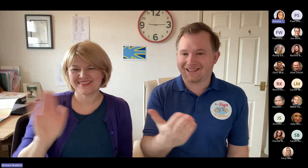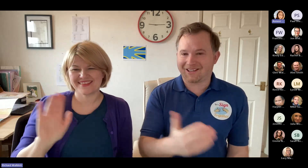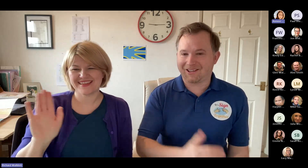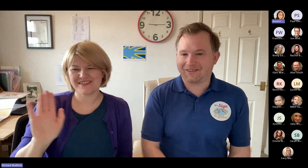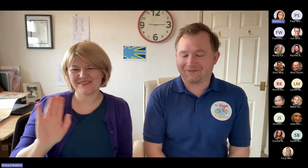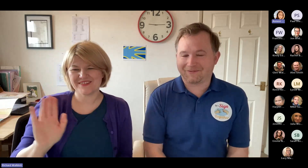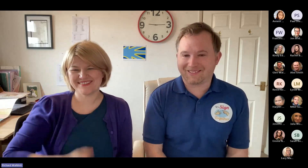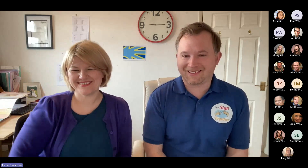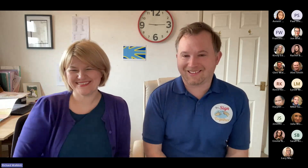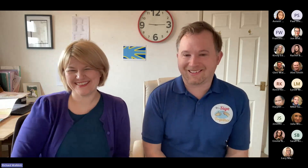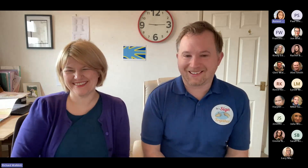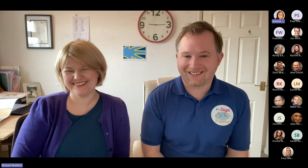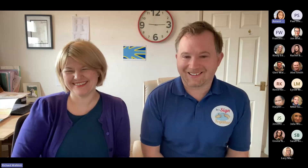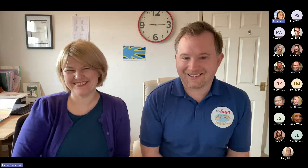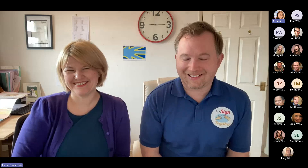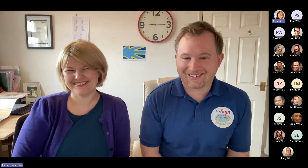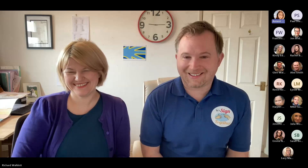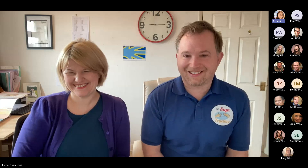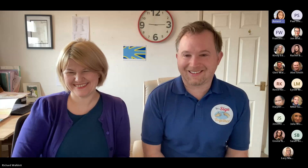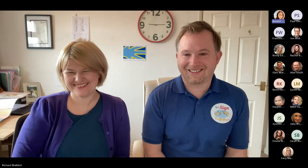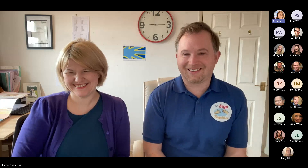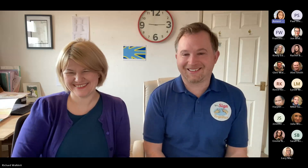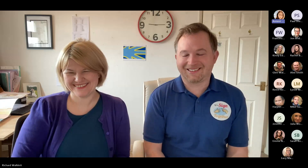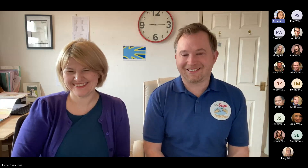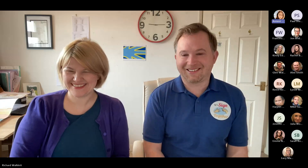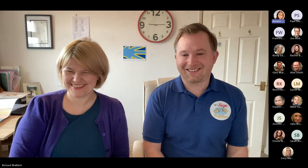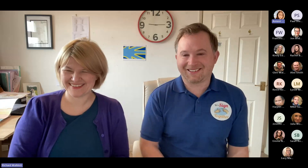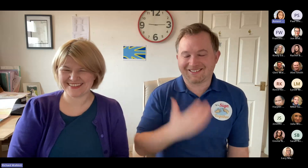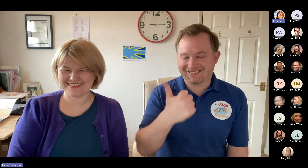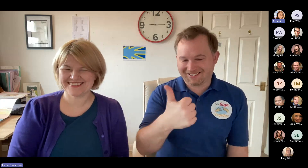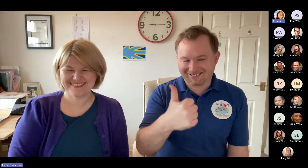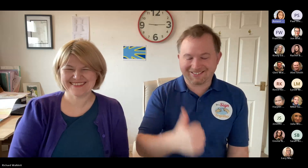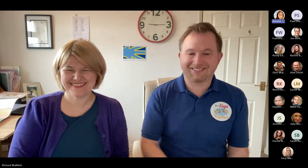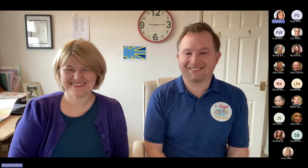Thank you, everyone. Thank you so much for that. It was brilliant. Looking forward to